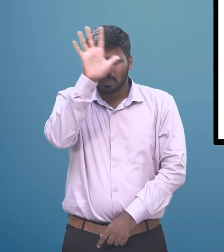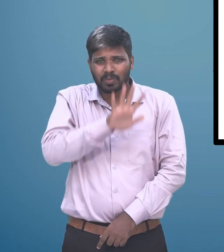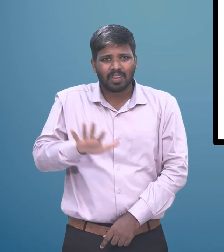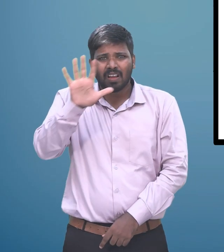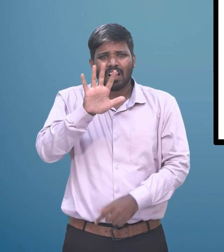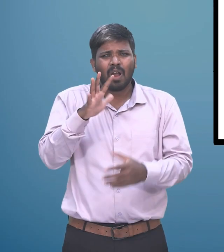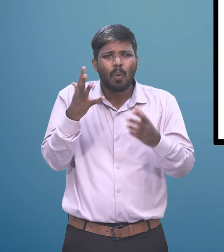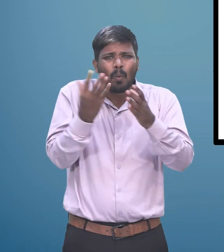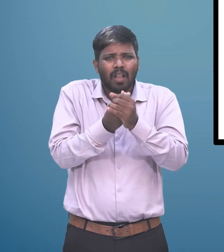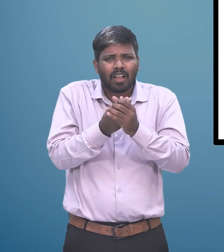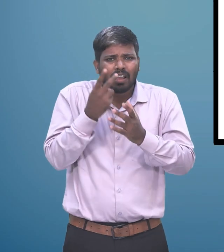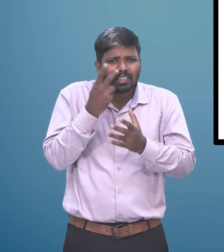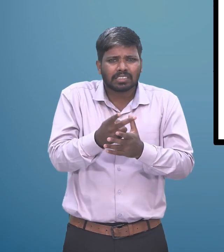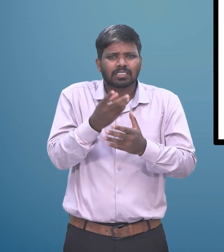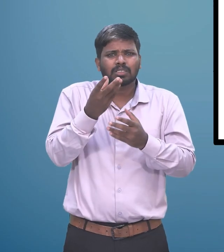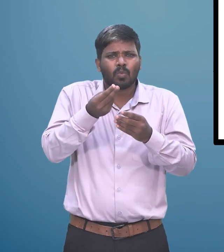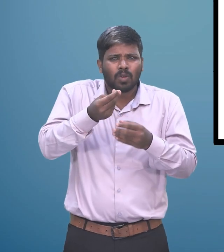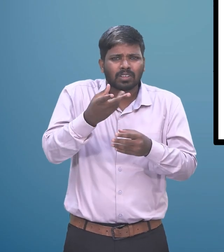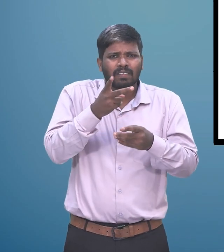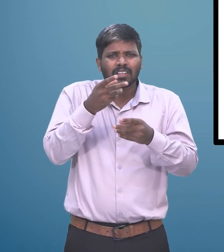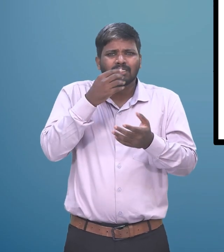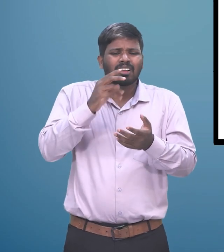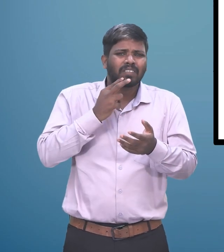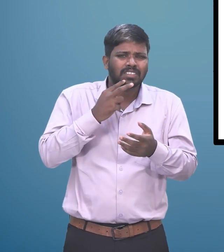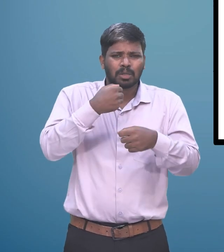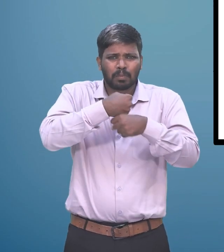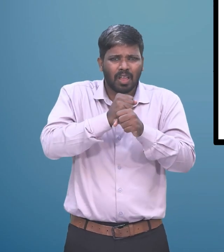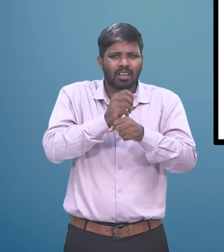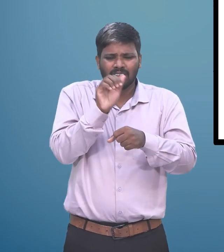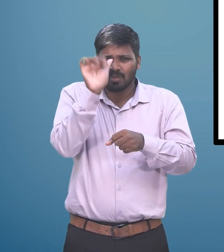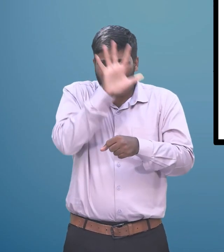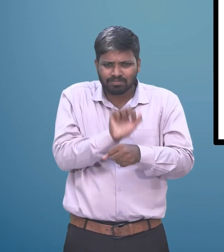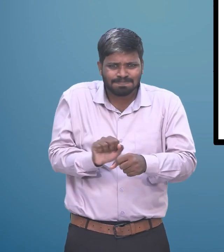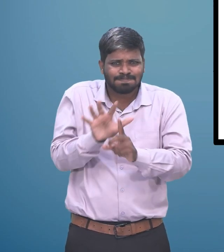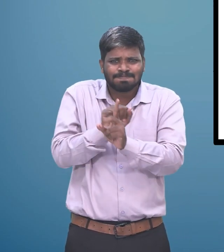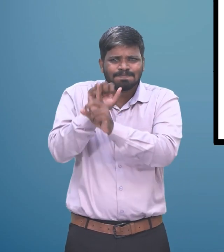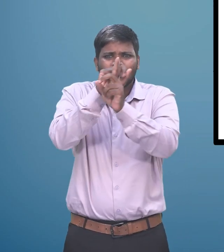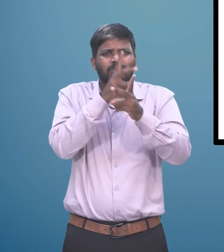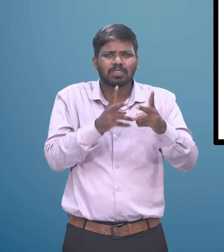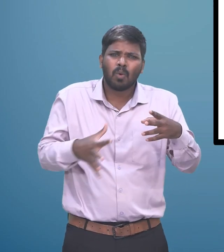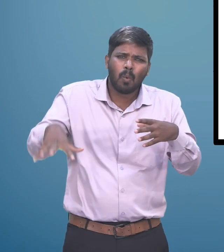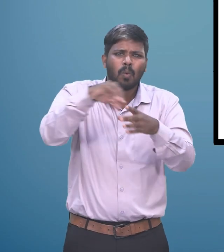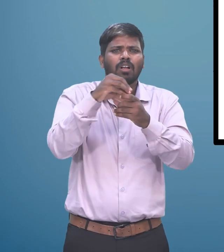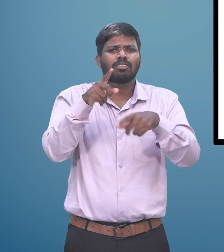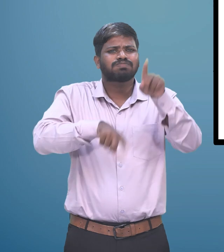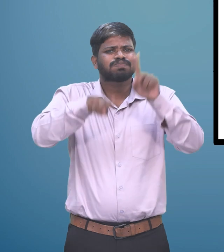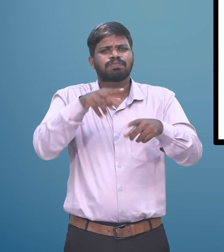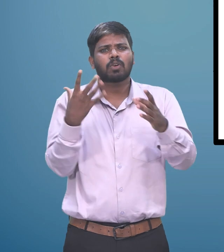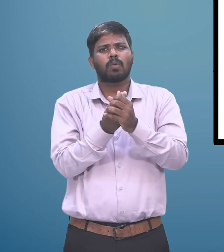that is, unity, can be used in a number of combinations, that is, diversity, to prepare an endless variety